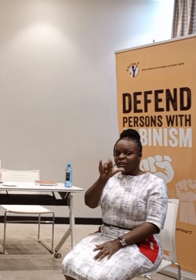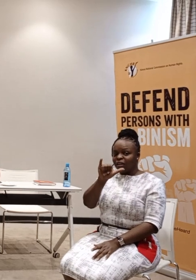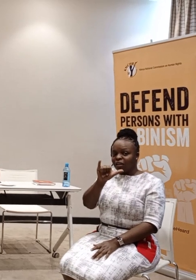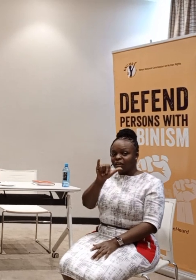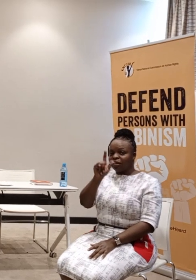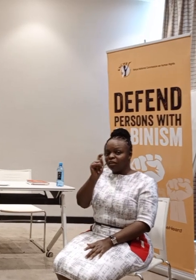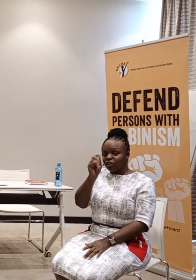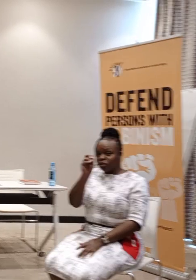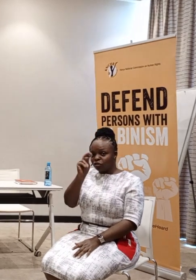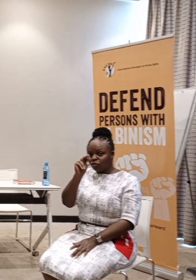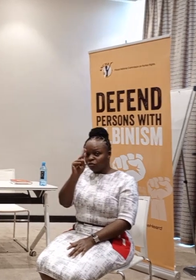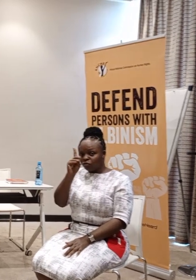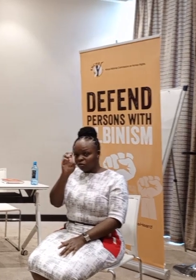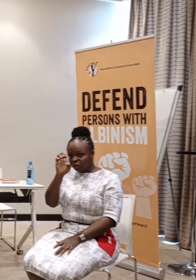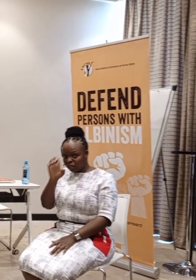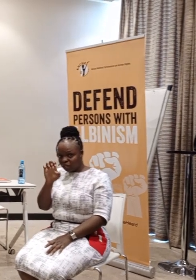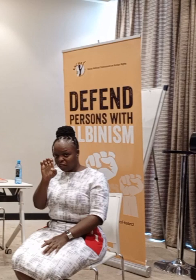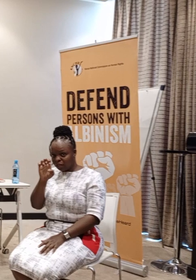The true story.